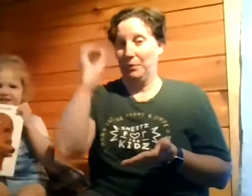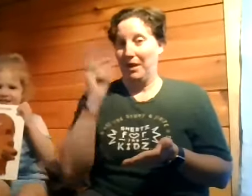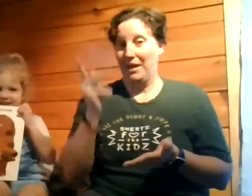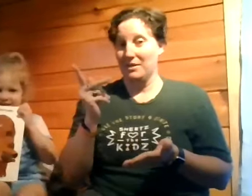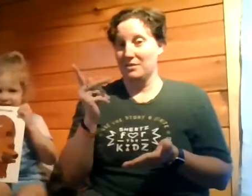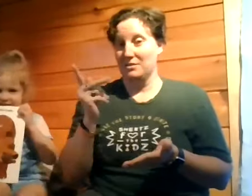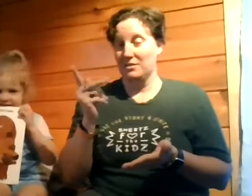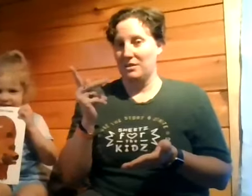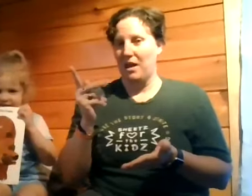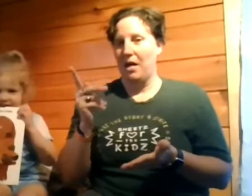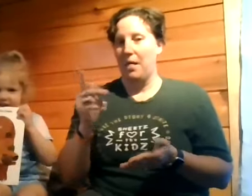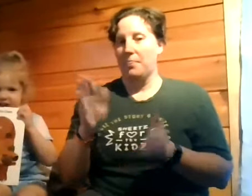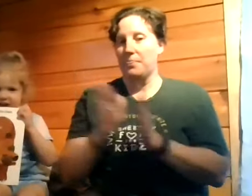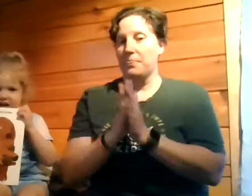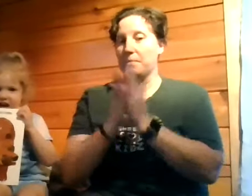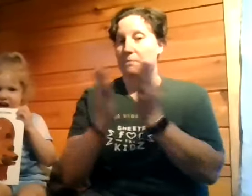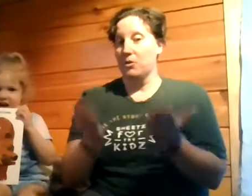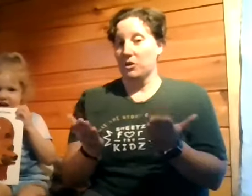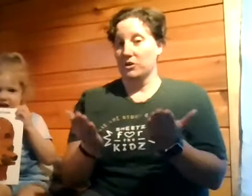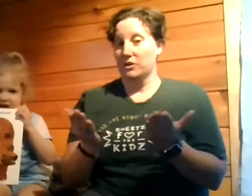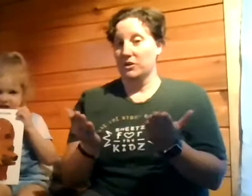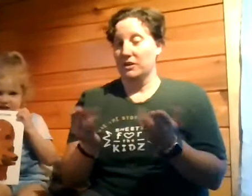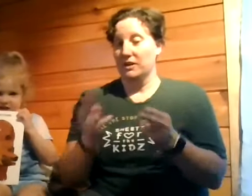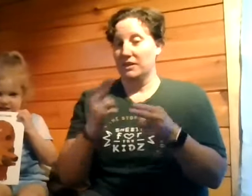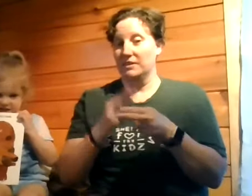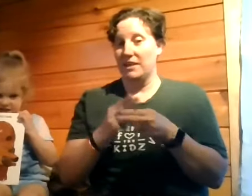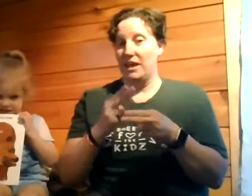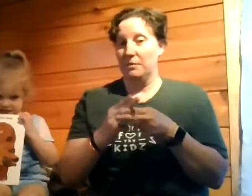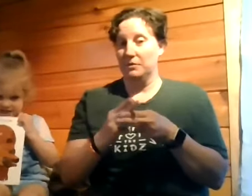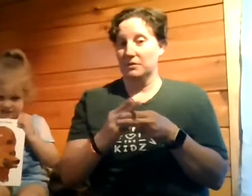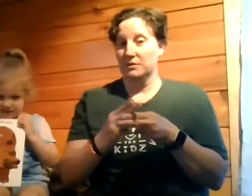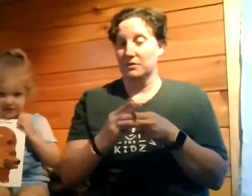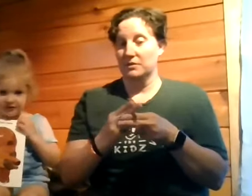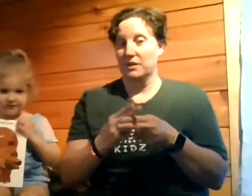okay? The book is named